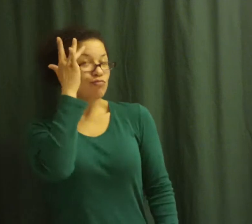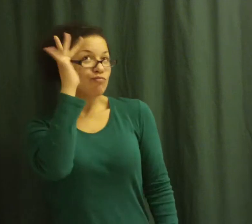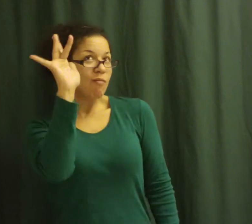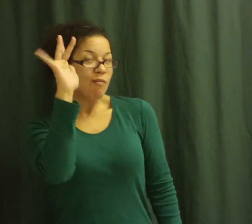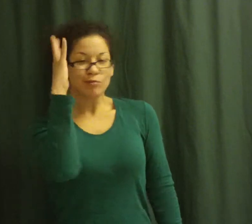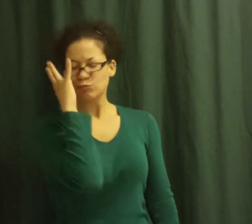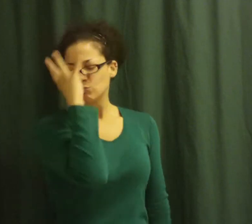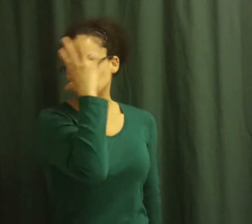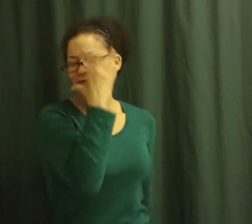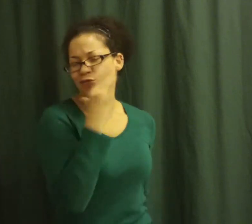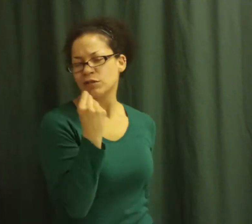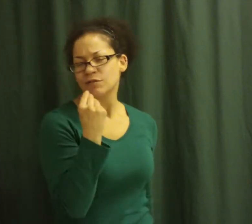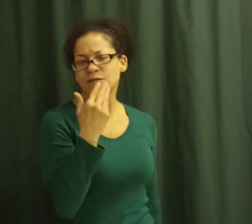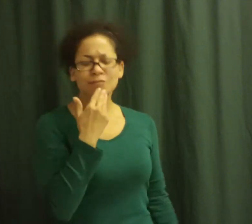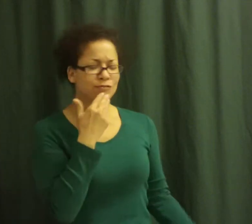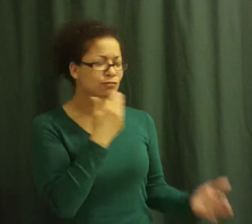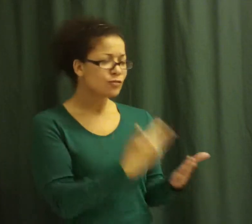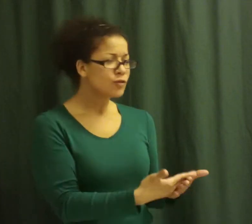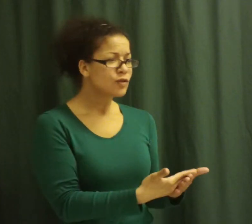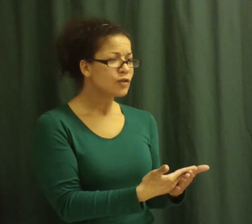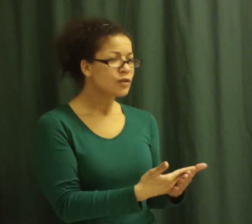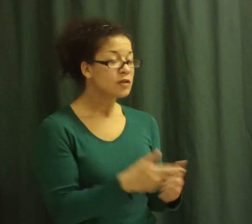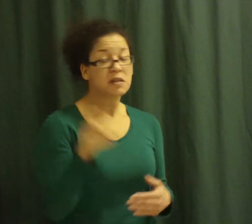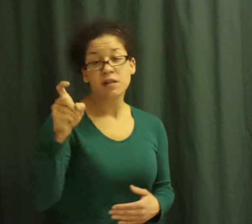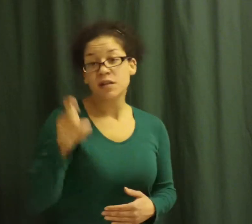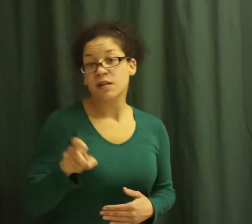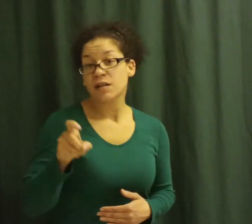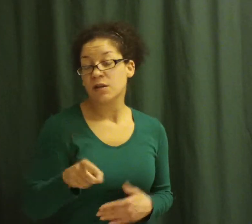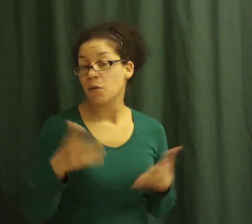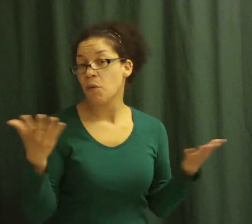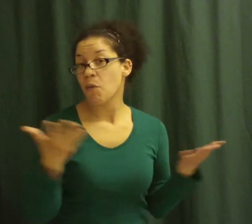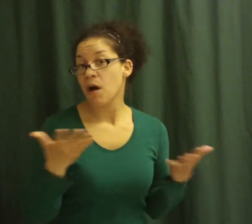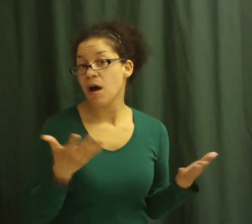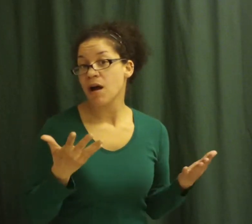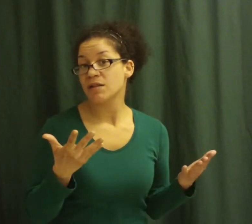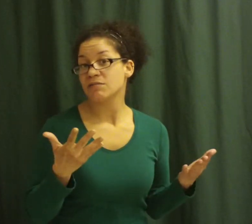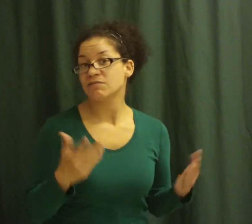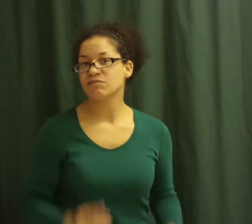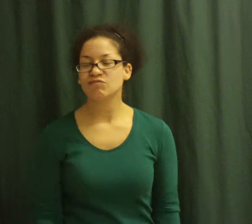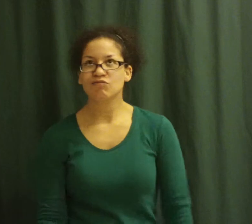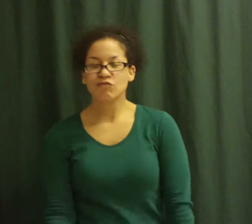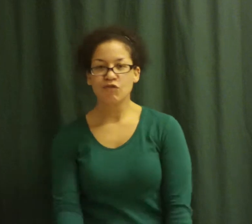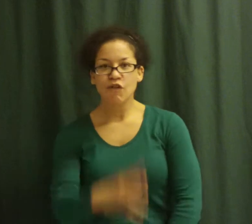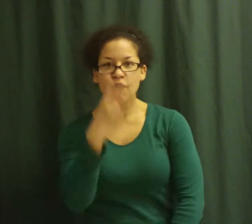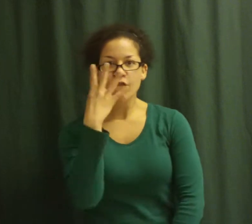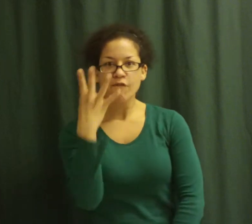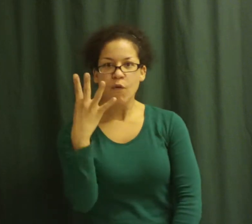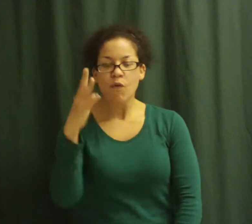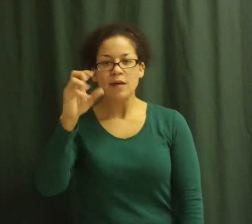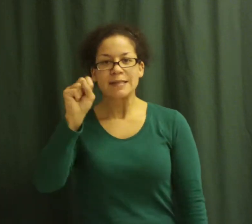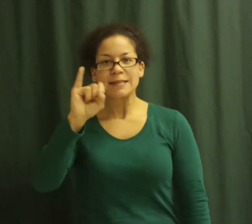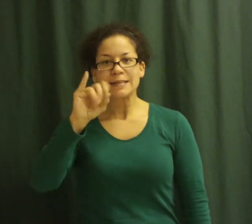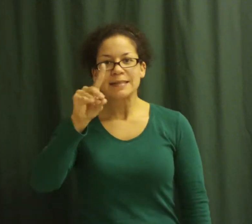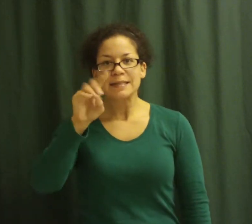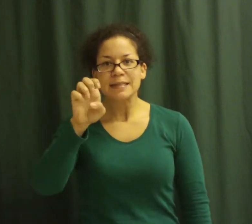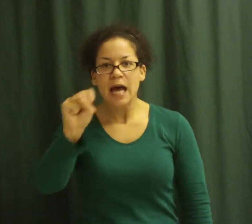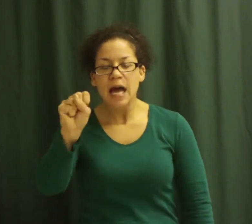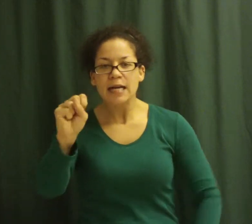good, you must have 4 sides exactly the same. If you don't have